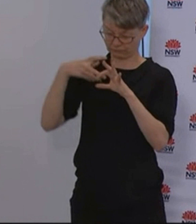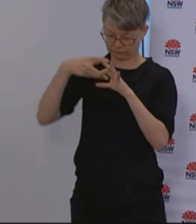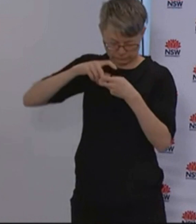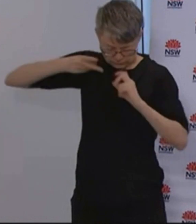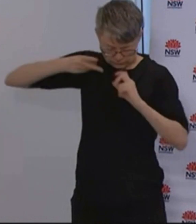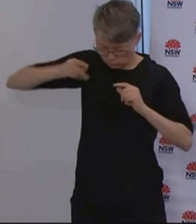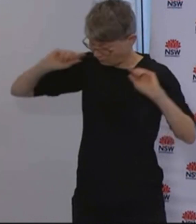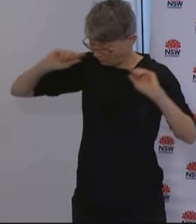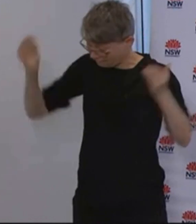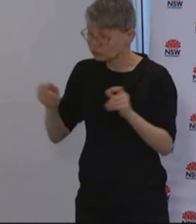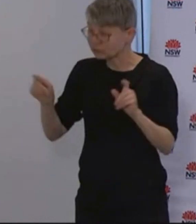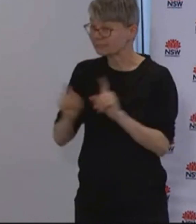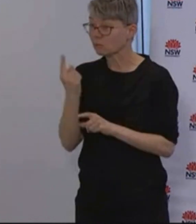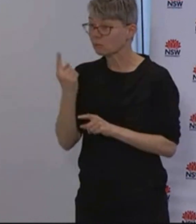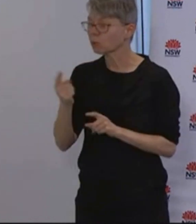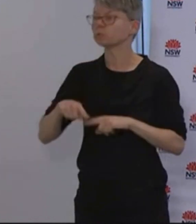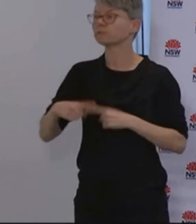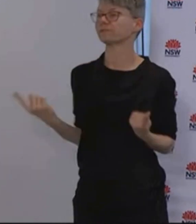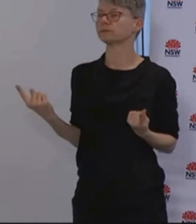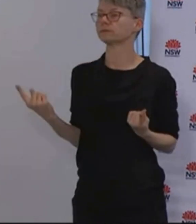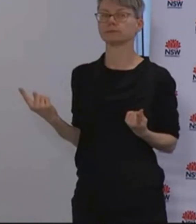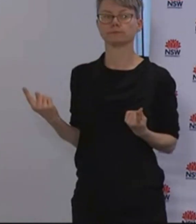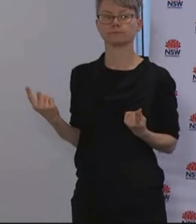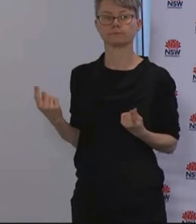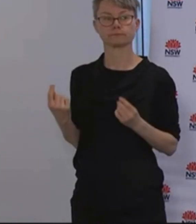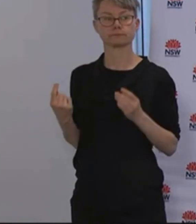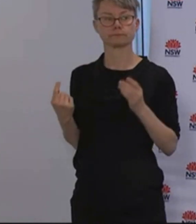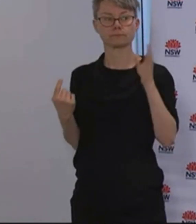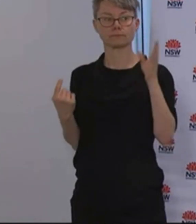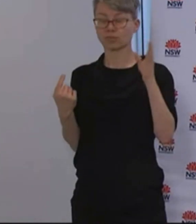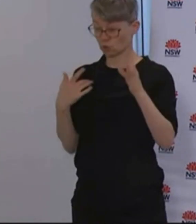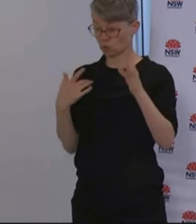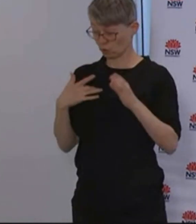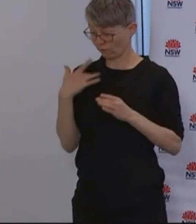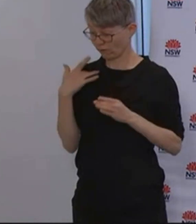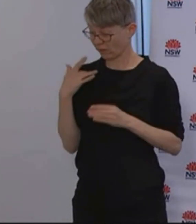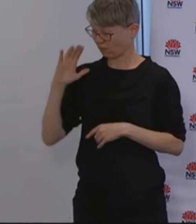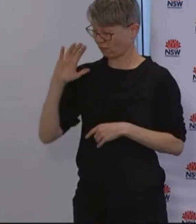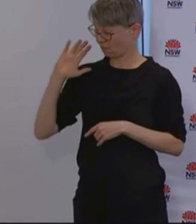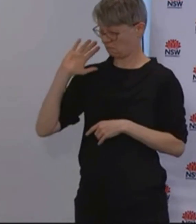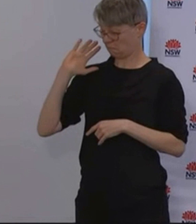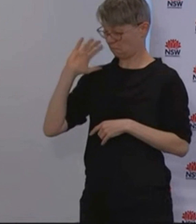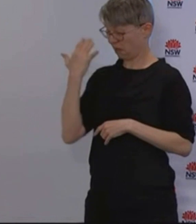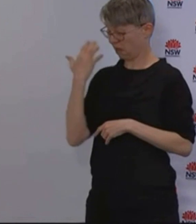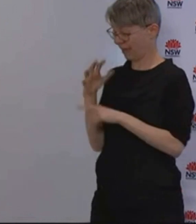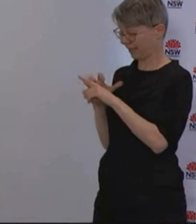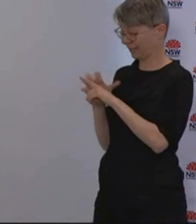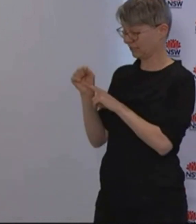see if it matches. Do you suspect that it could be one of these that you've already caught? No, we actually think...